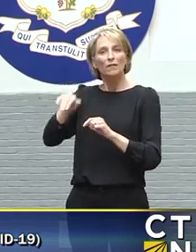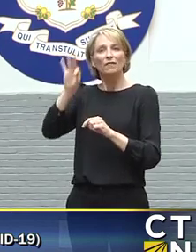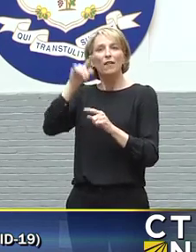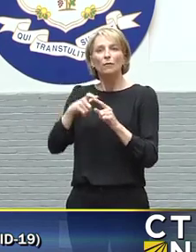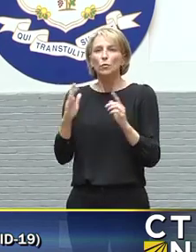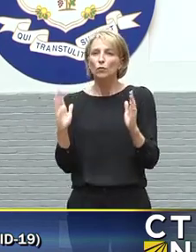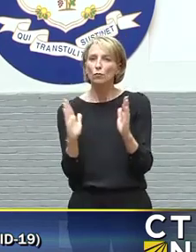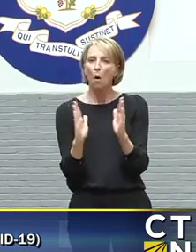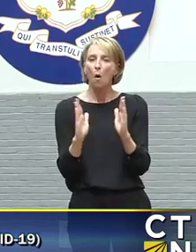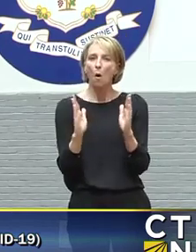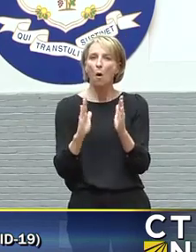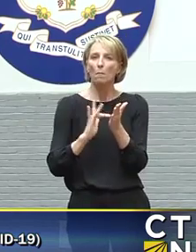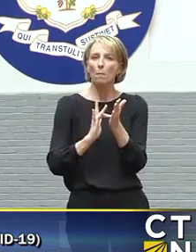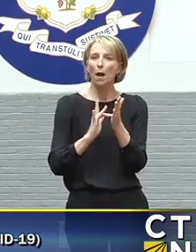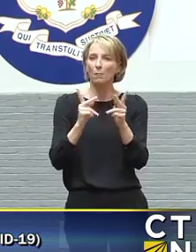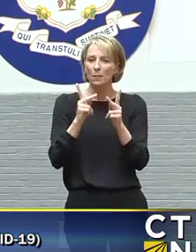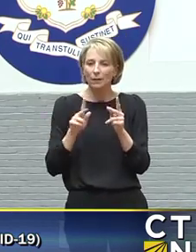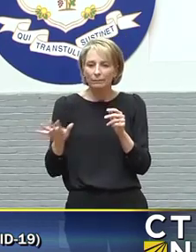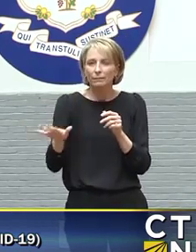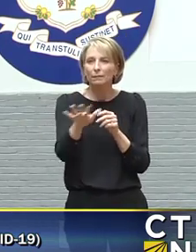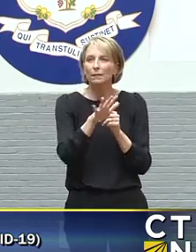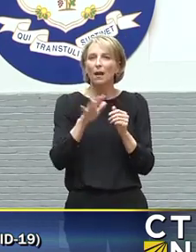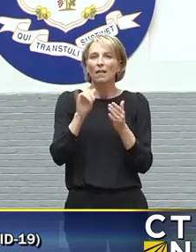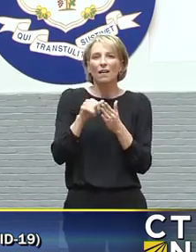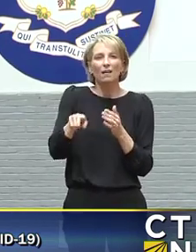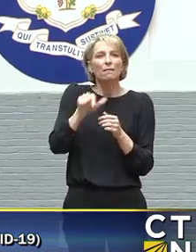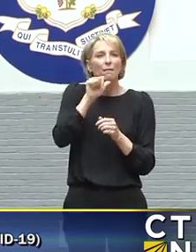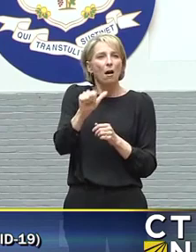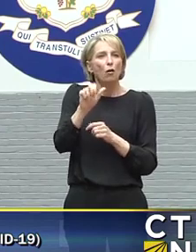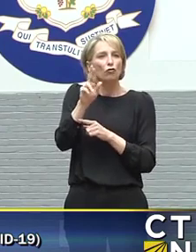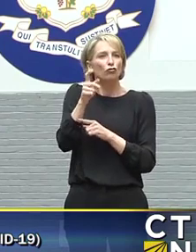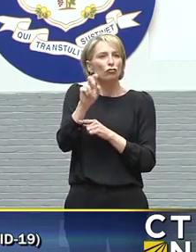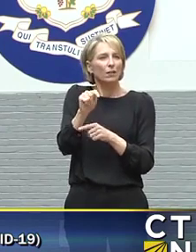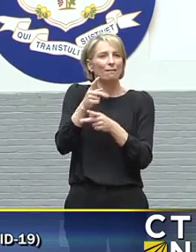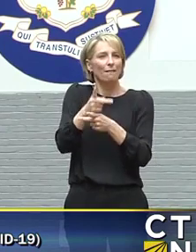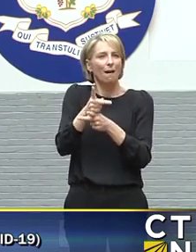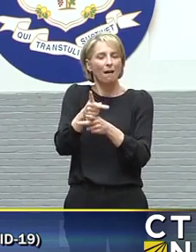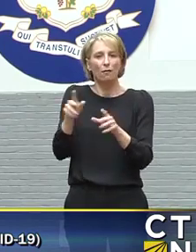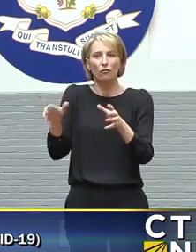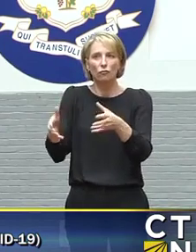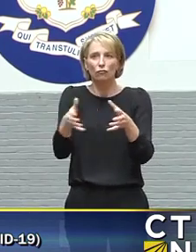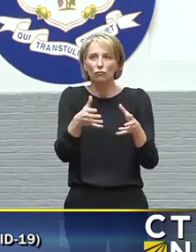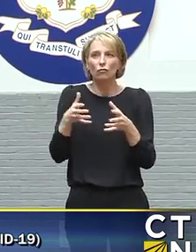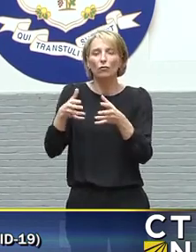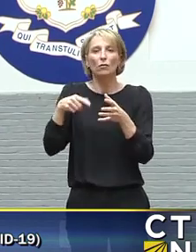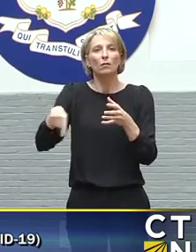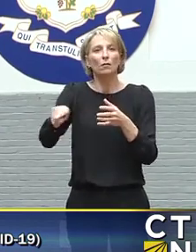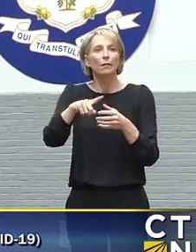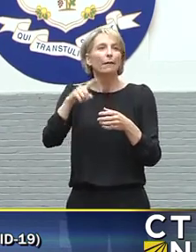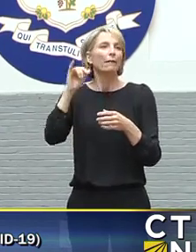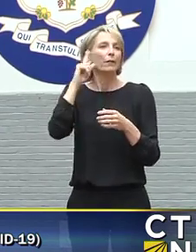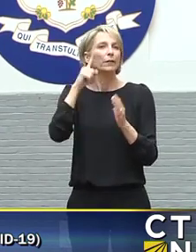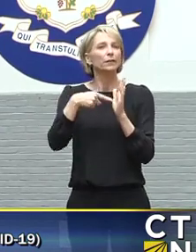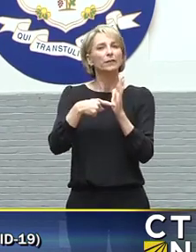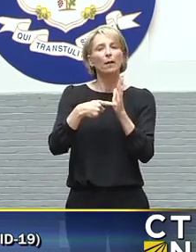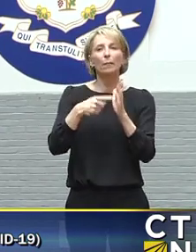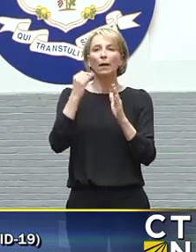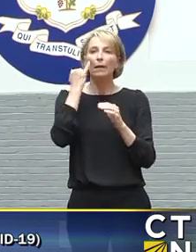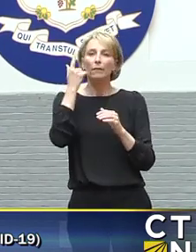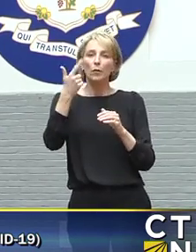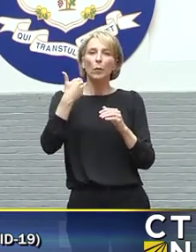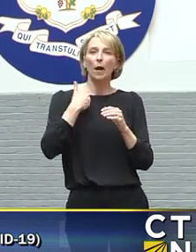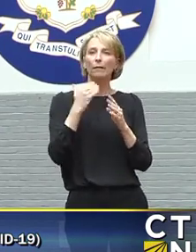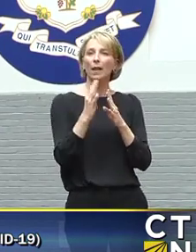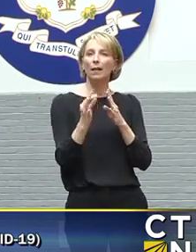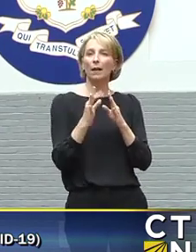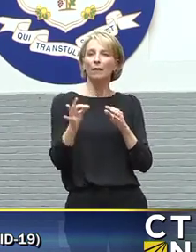And those we're trying to free up right now. And if you have non-urgent, if you have elective surgery, all of our